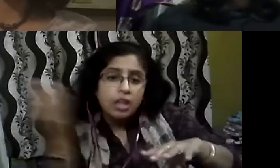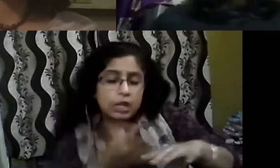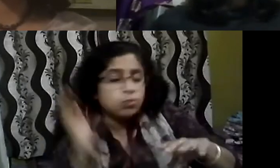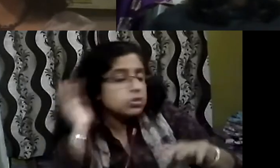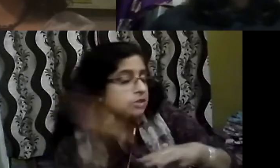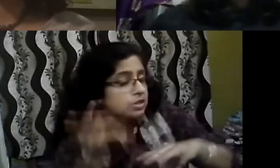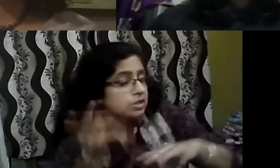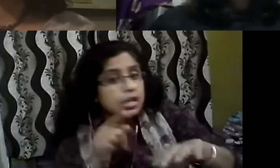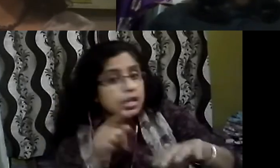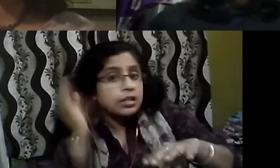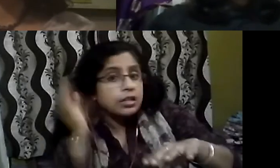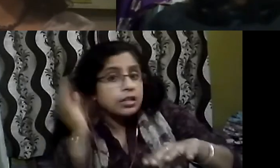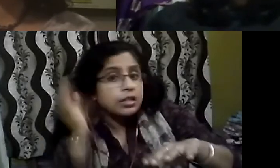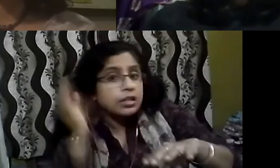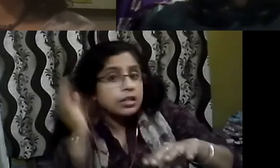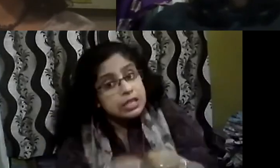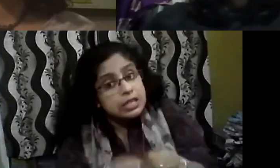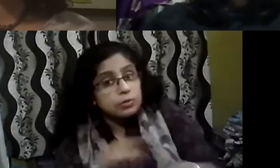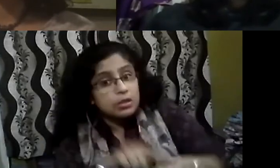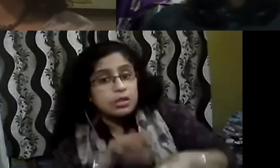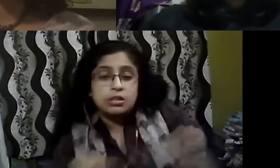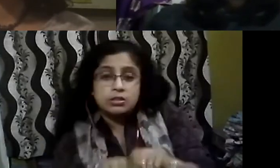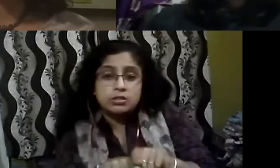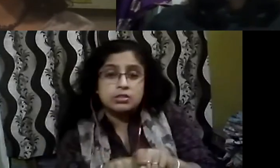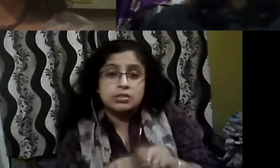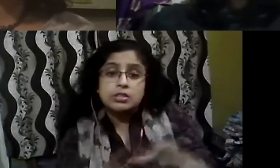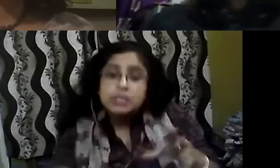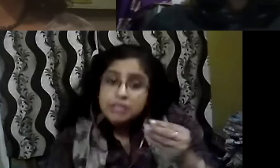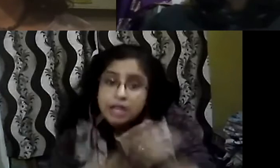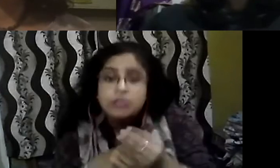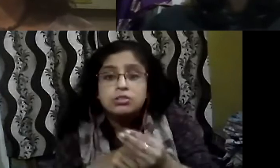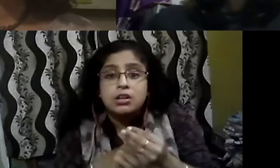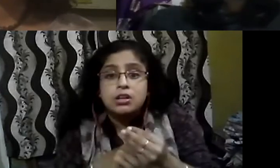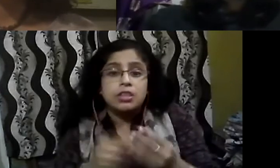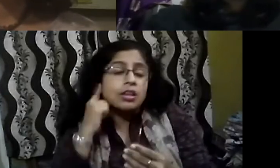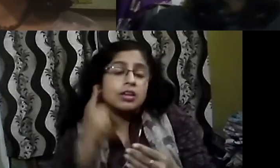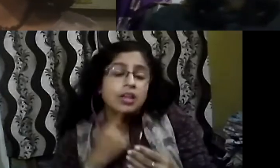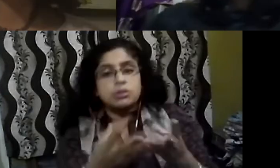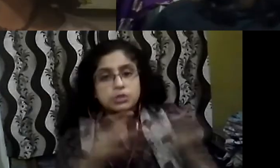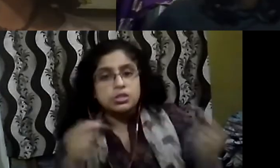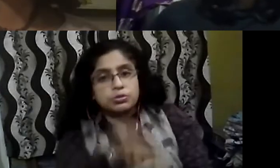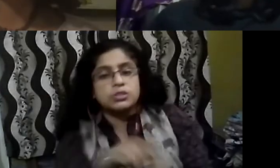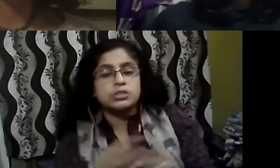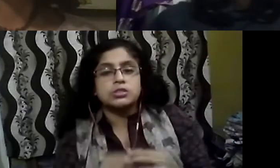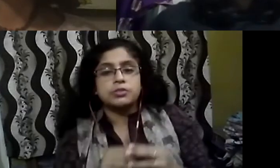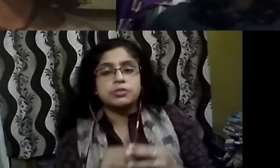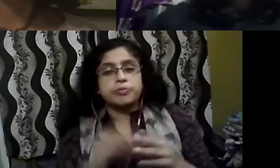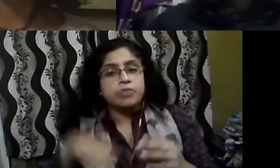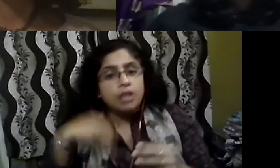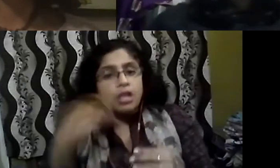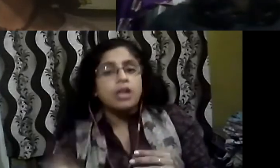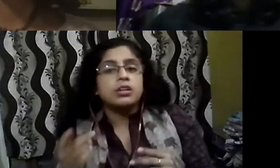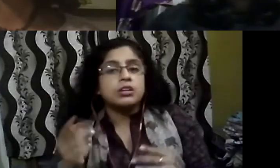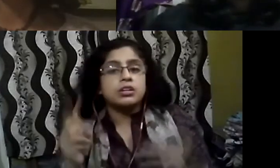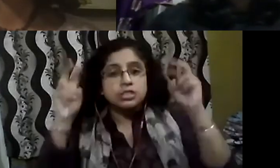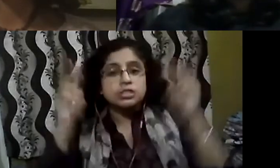Okay, adaptation is all the consideration for the blindness and deafness should be applied. Now next topic I would like to